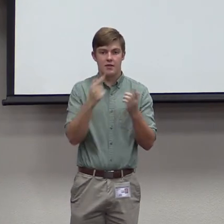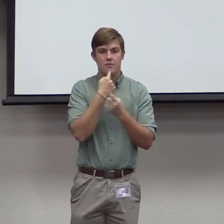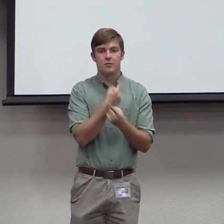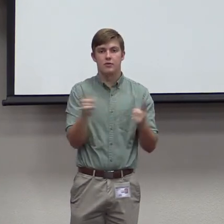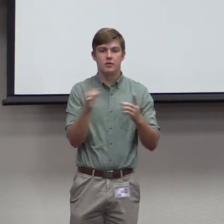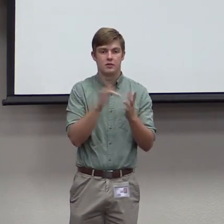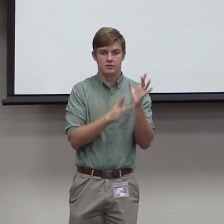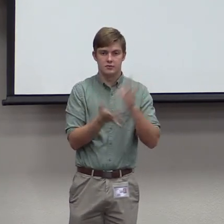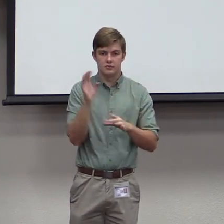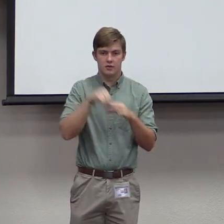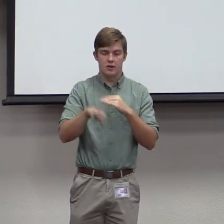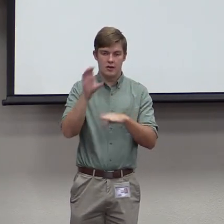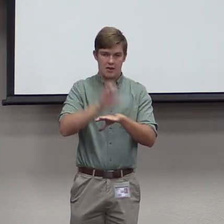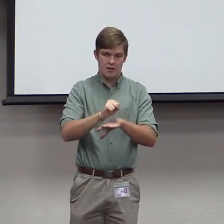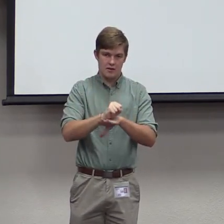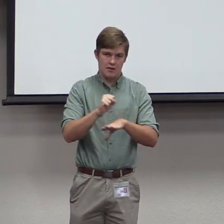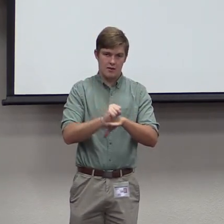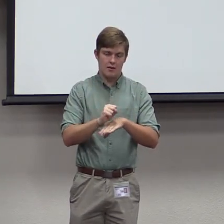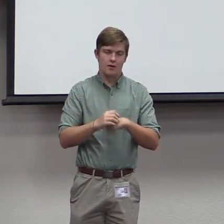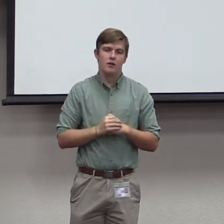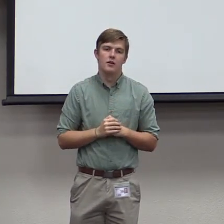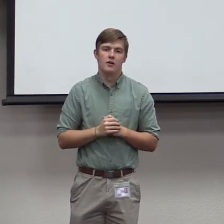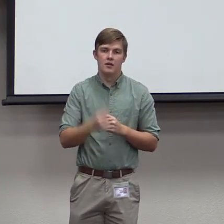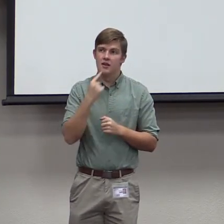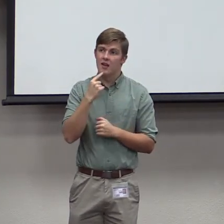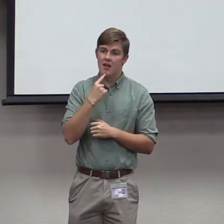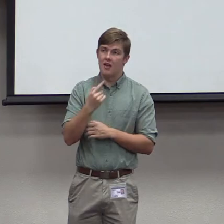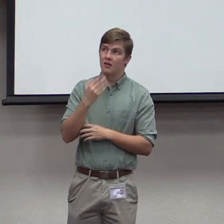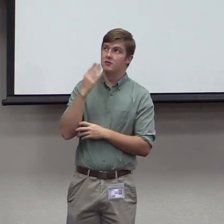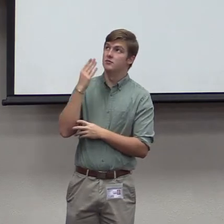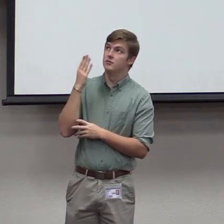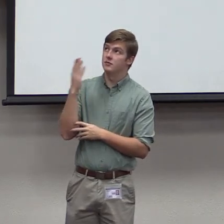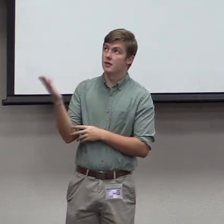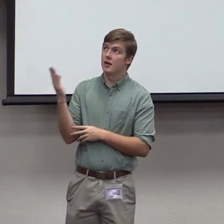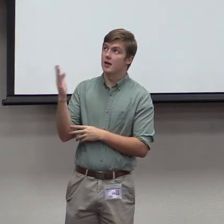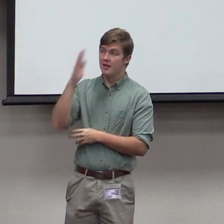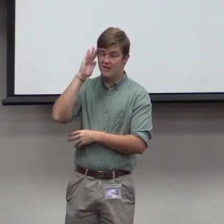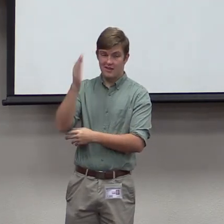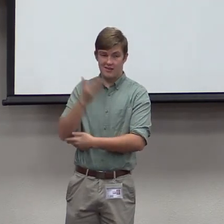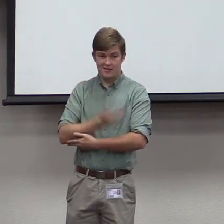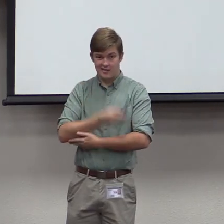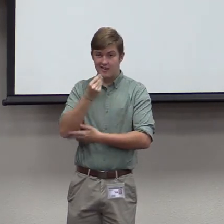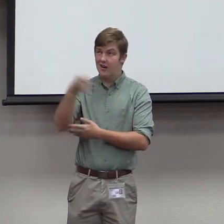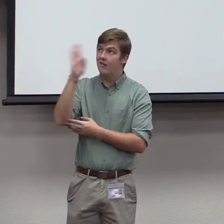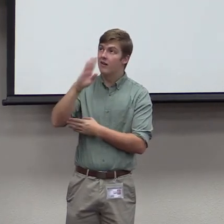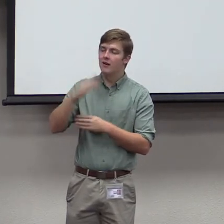in the synagogues, saying, "He is the Son of God."